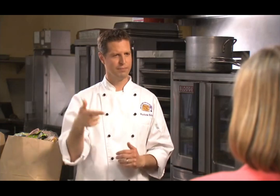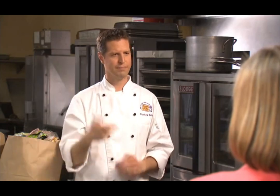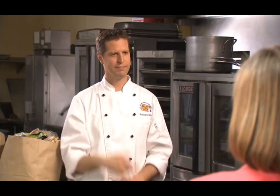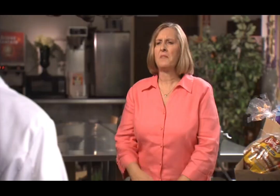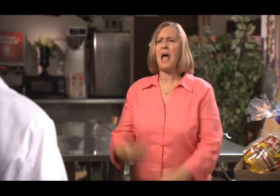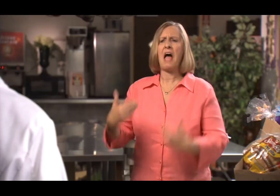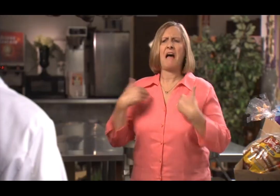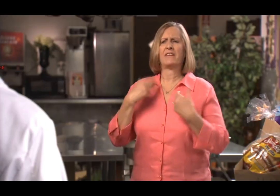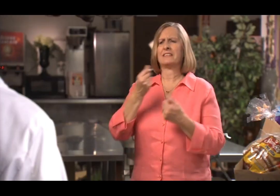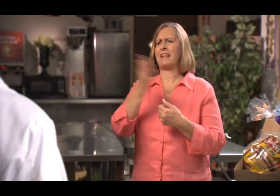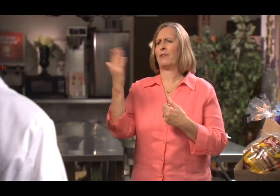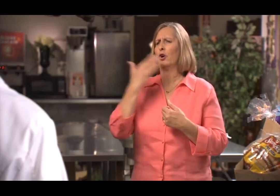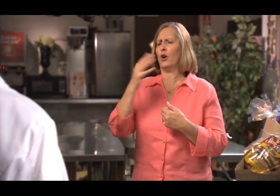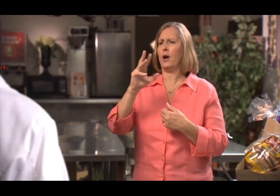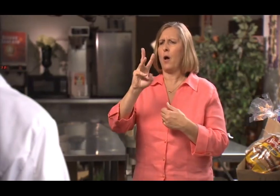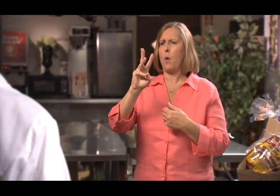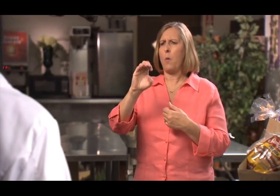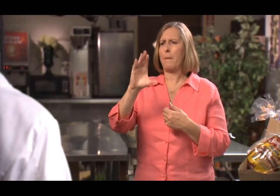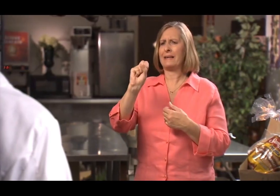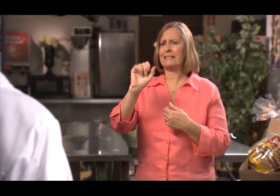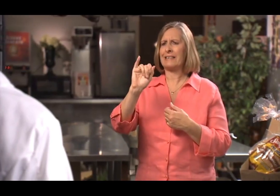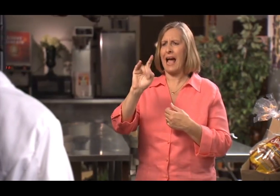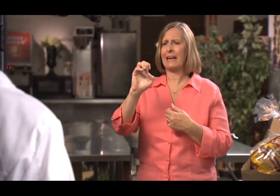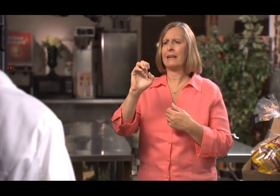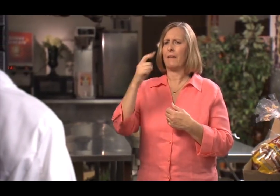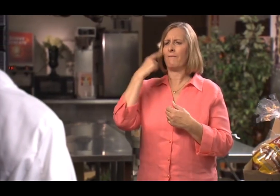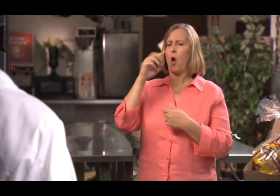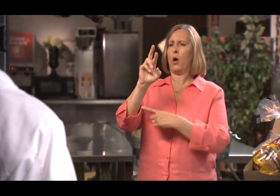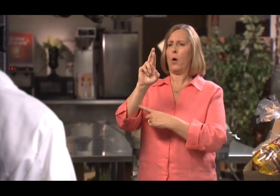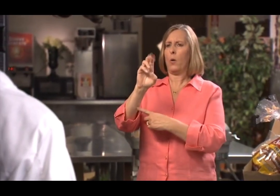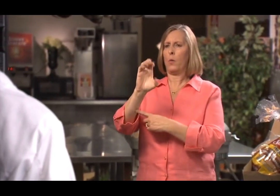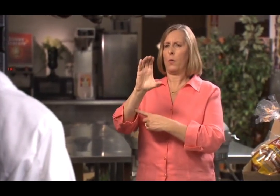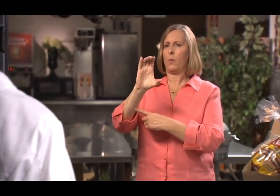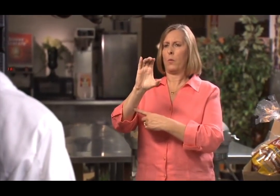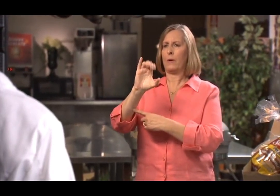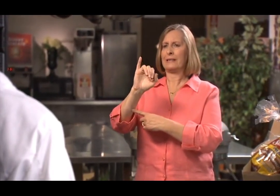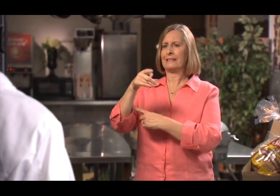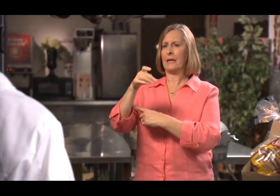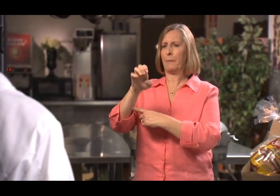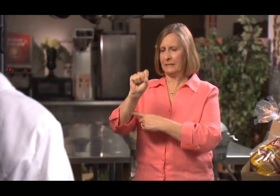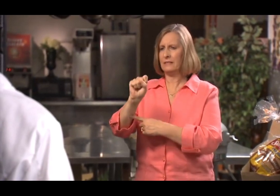later. I get a lot of my favorite recipes from several good websites.